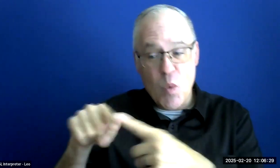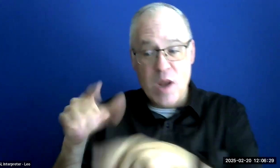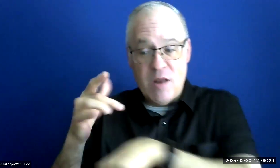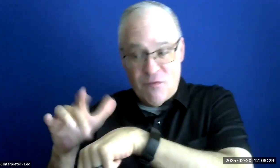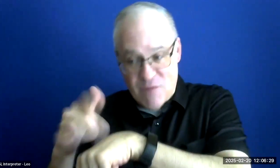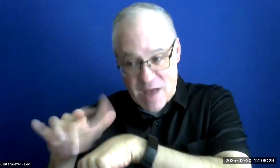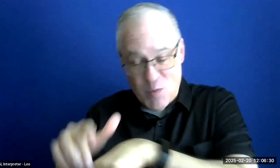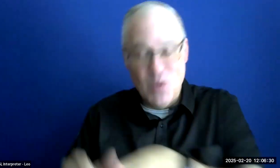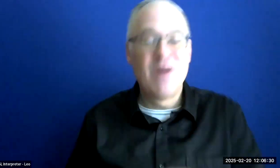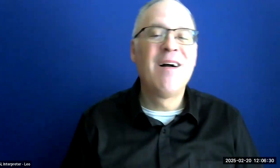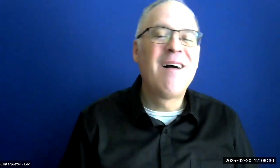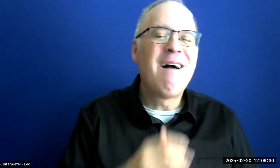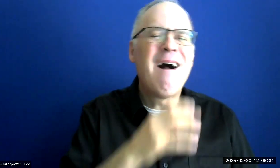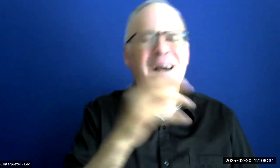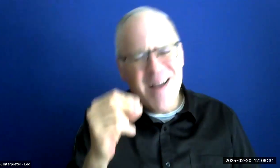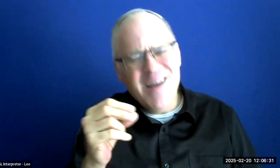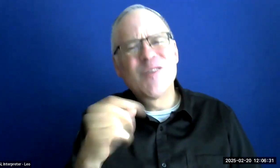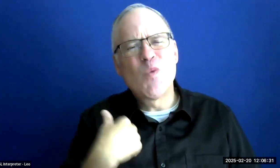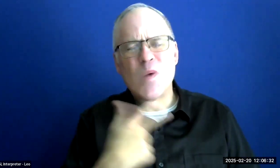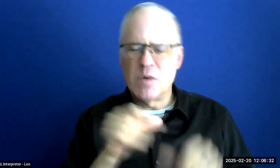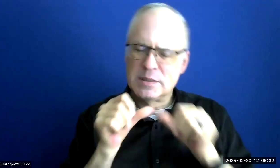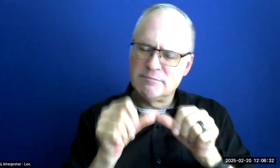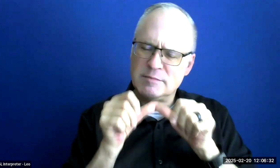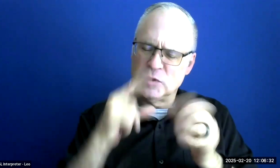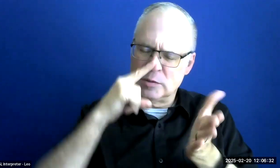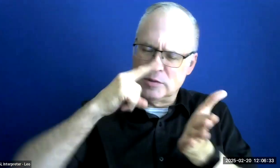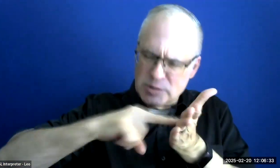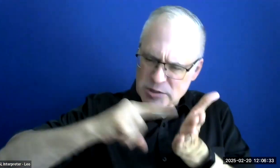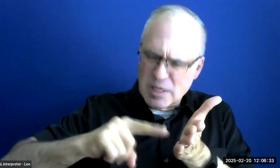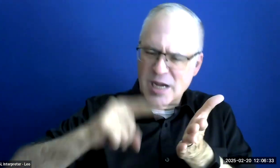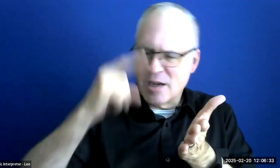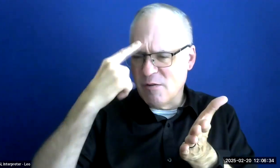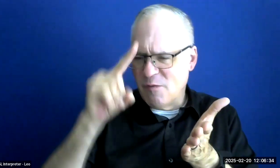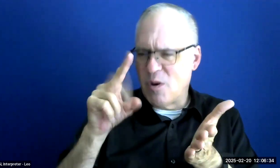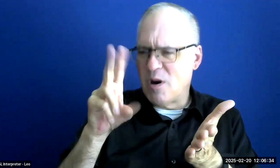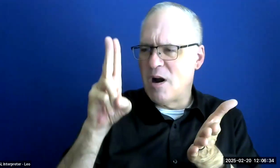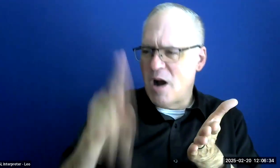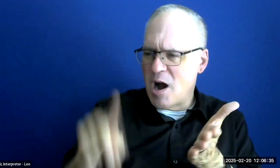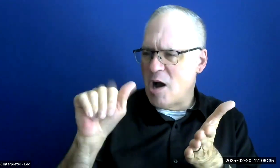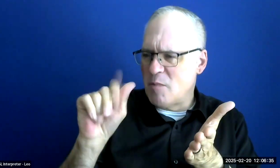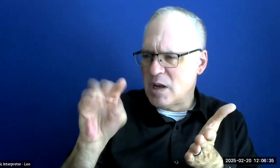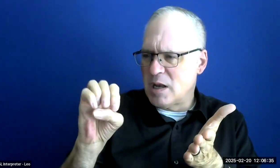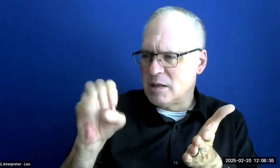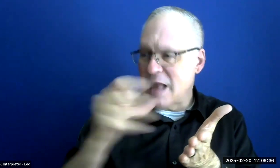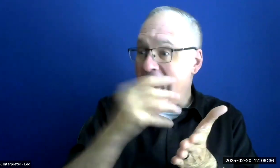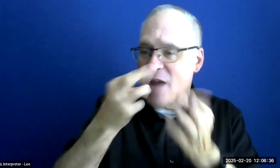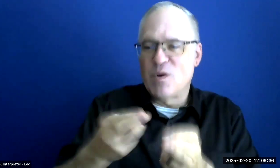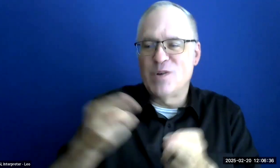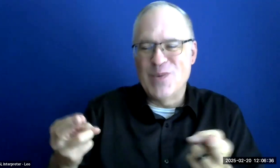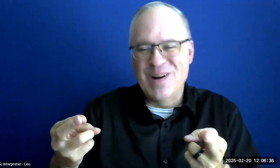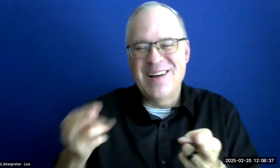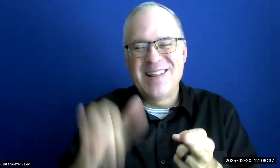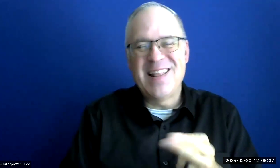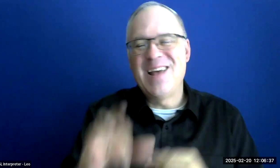you to actively check for information and updates on the resources that Joe shared with